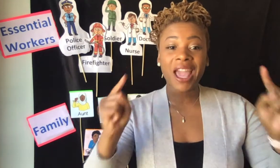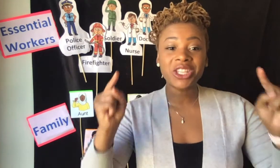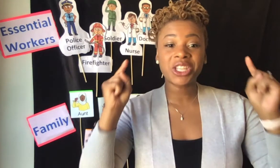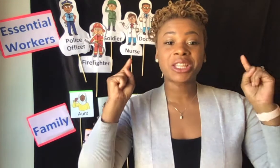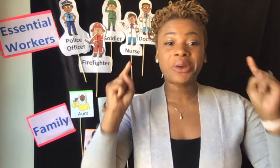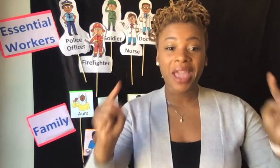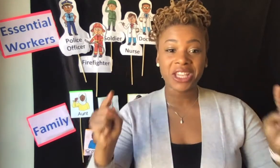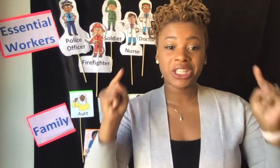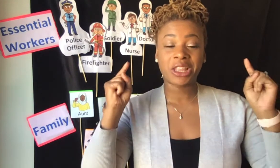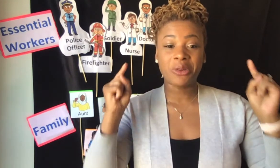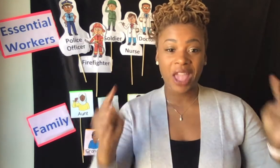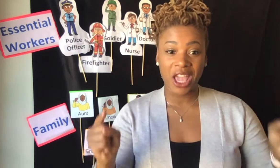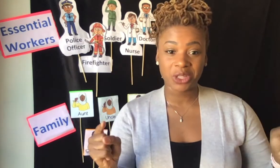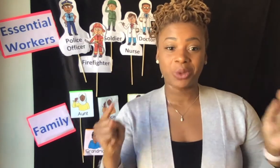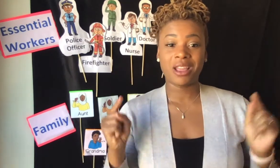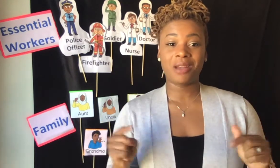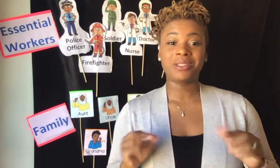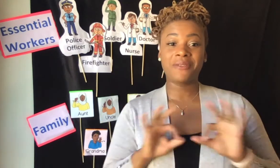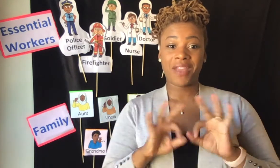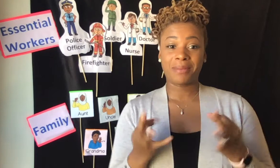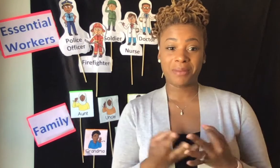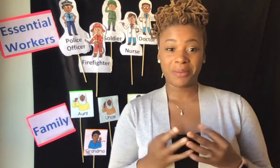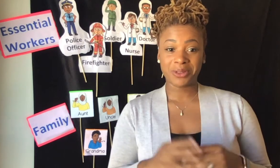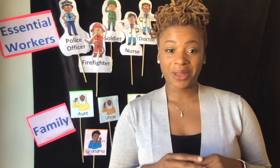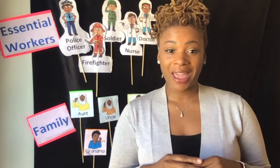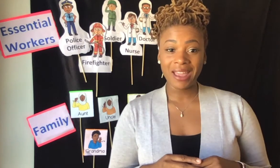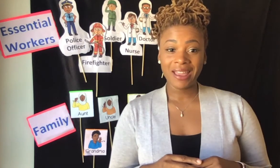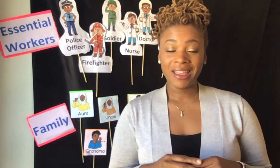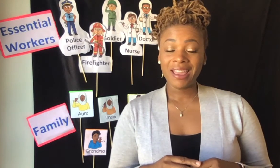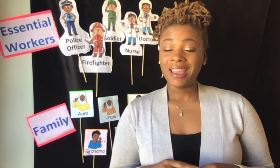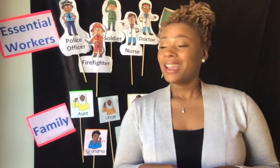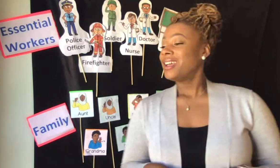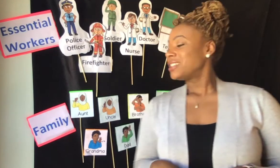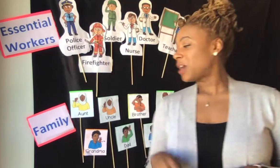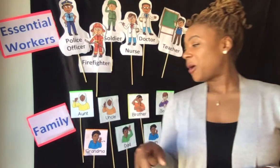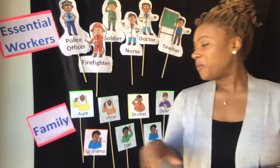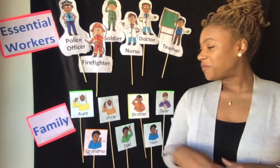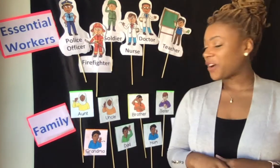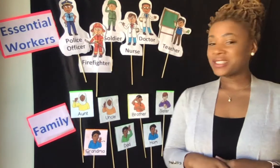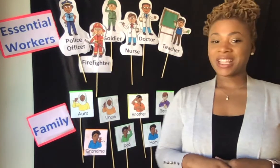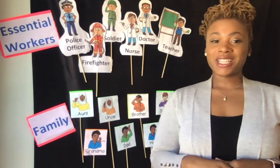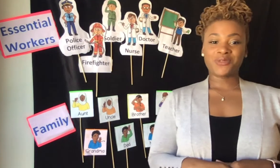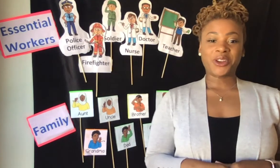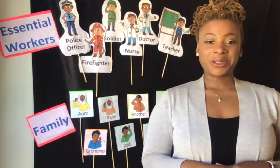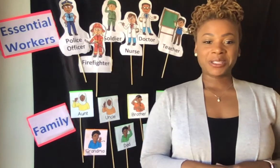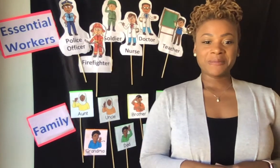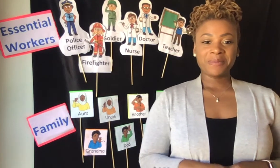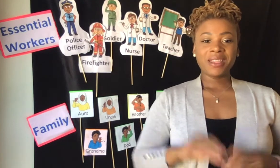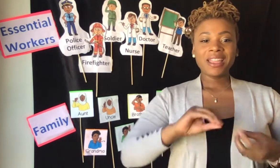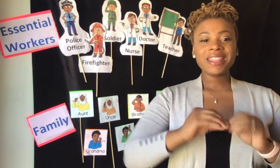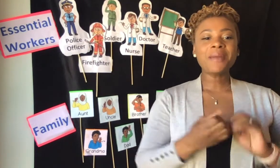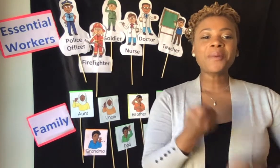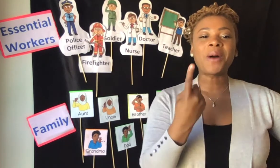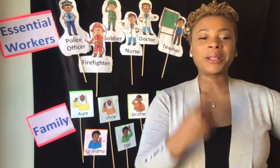location, location, location when it comes to family members, okay? So first things first. Number 1.